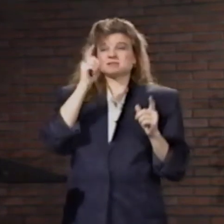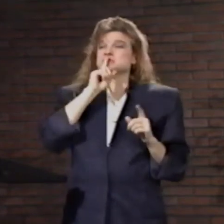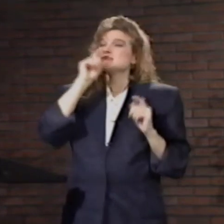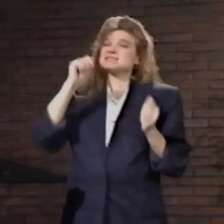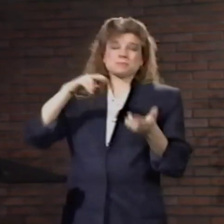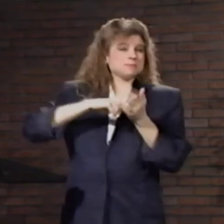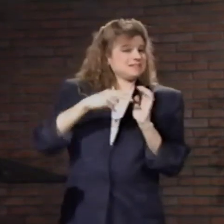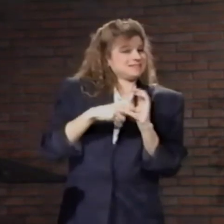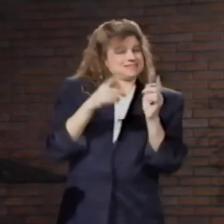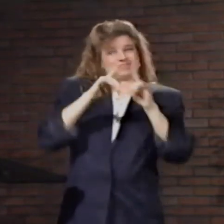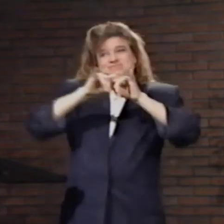So,